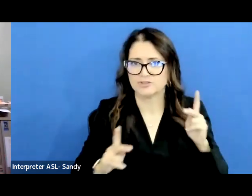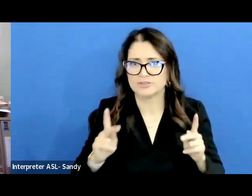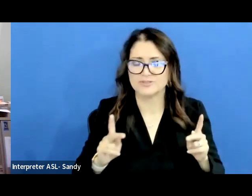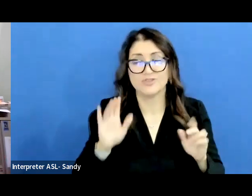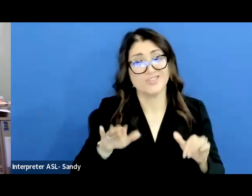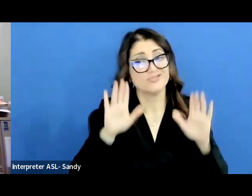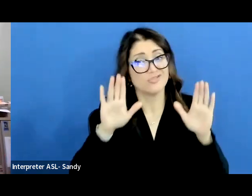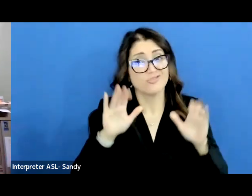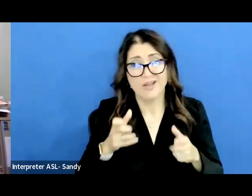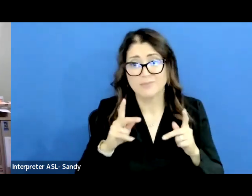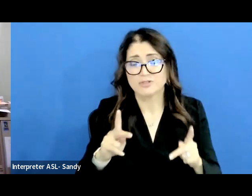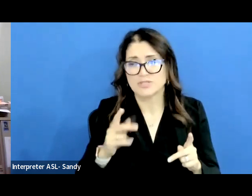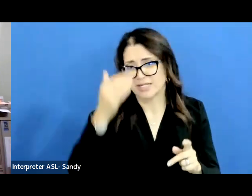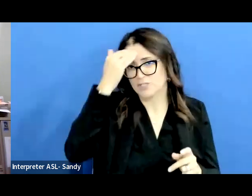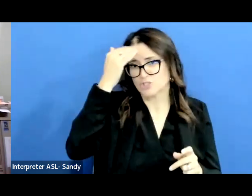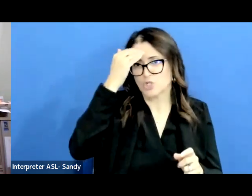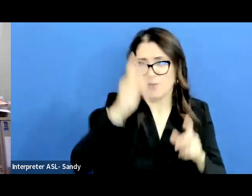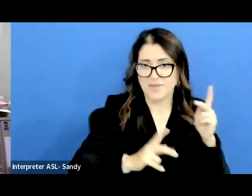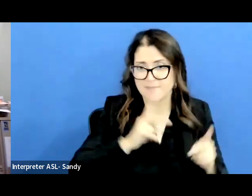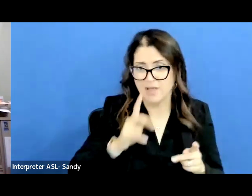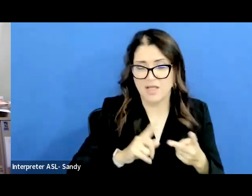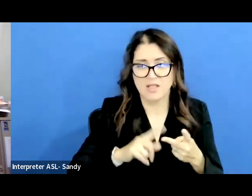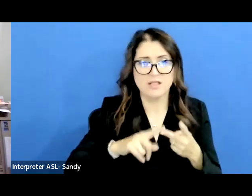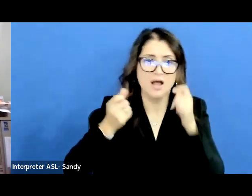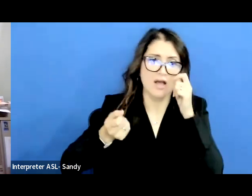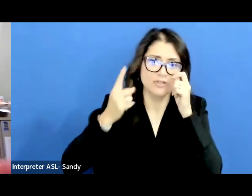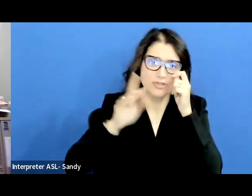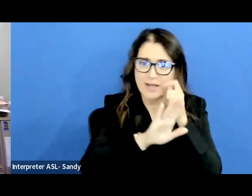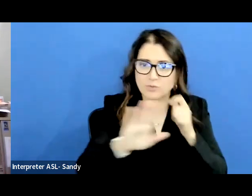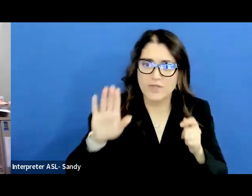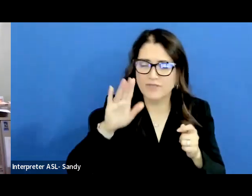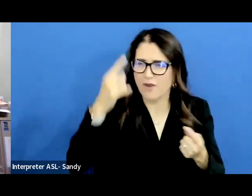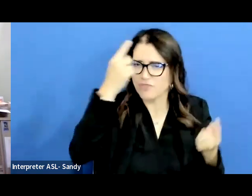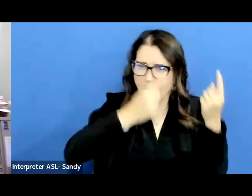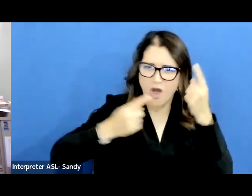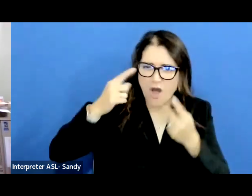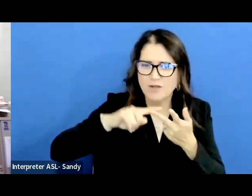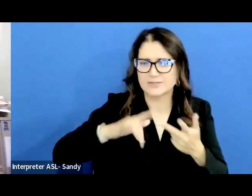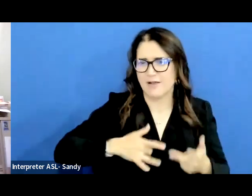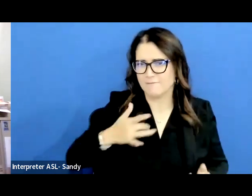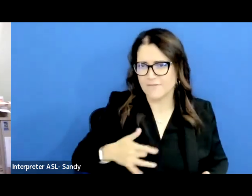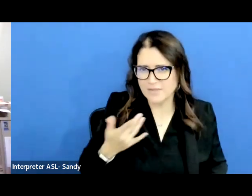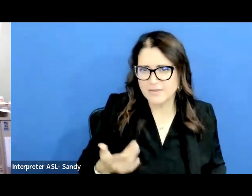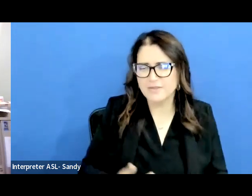get to know people, to understand what their thoughts are, how they feel about it.